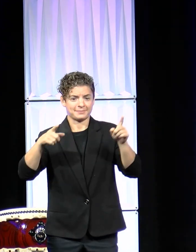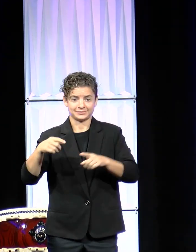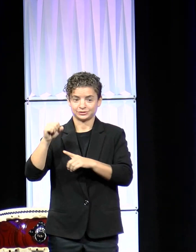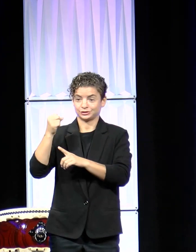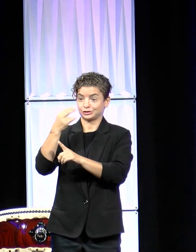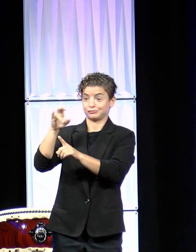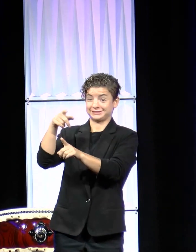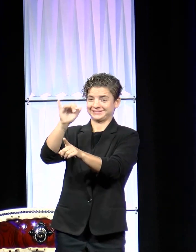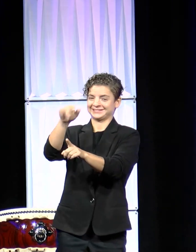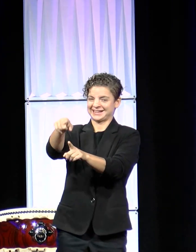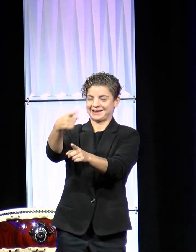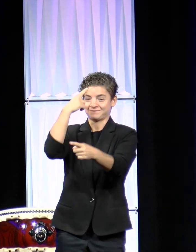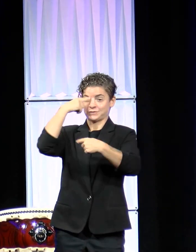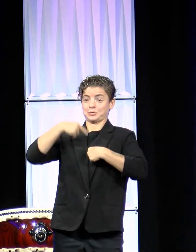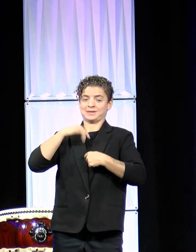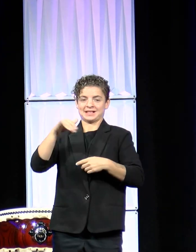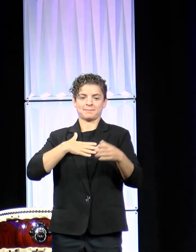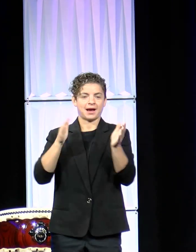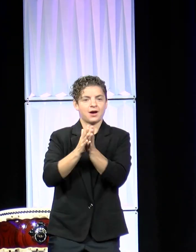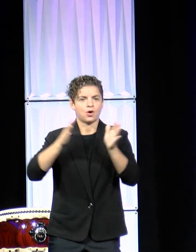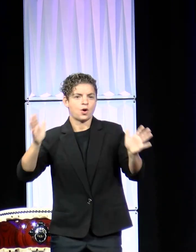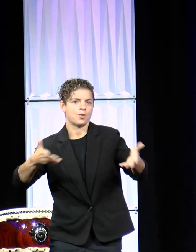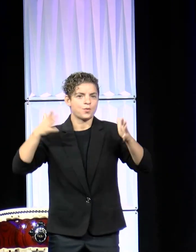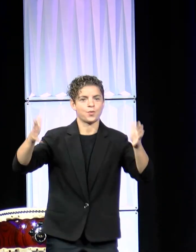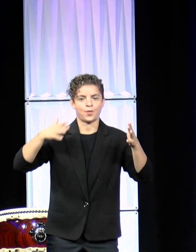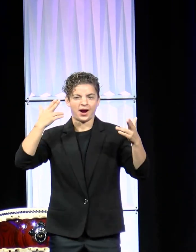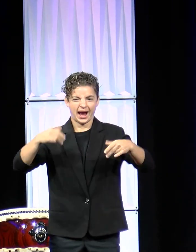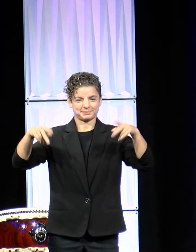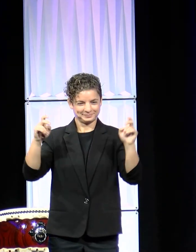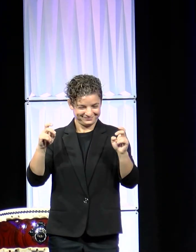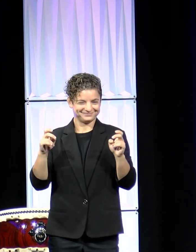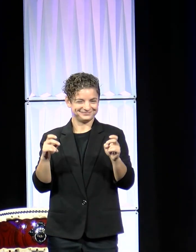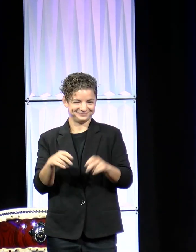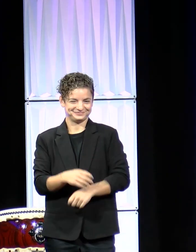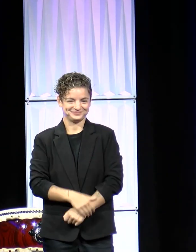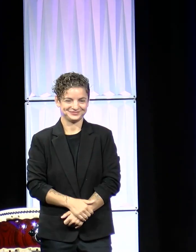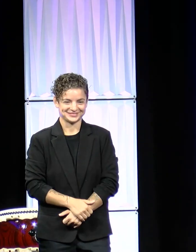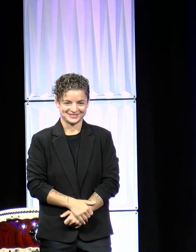So, for myself, I want to talk about justice today.